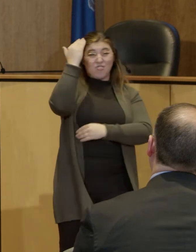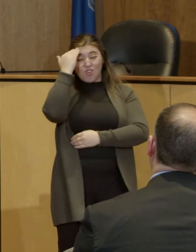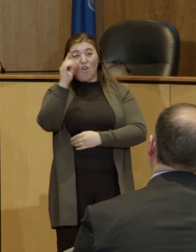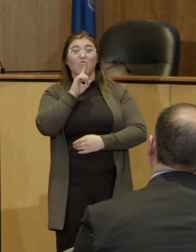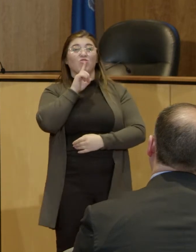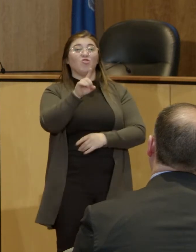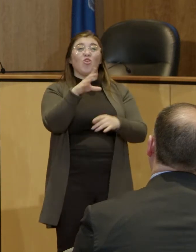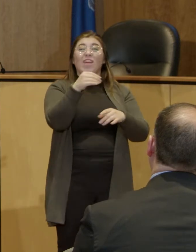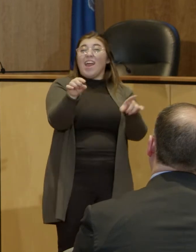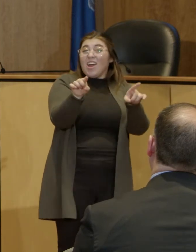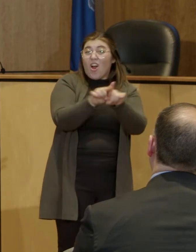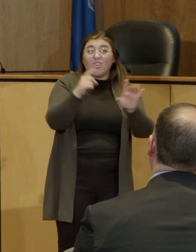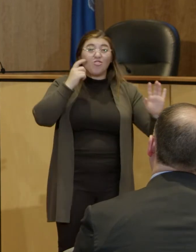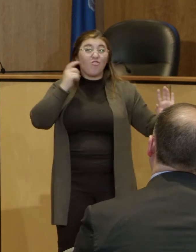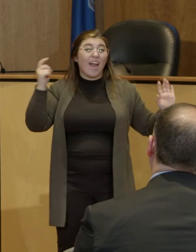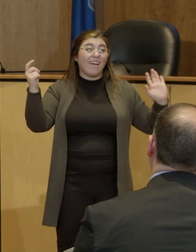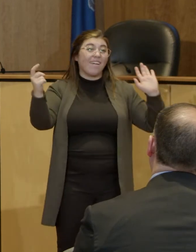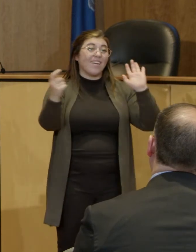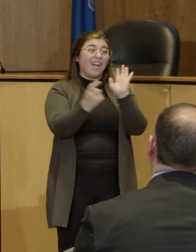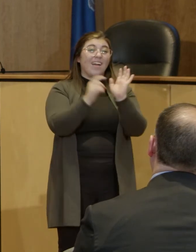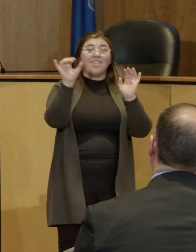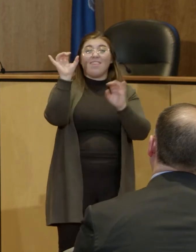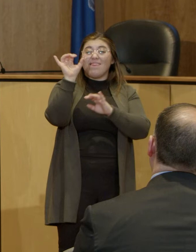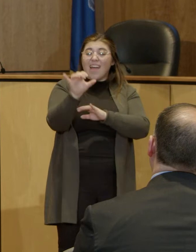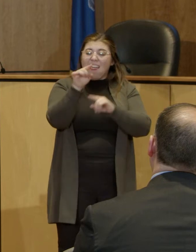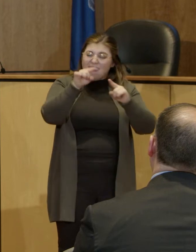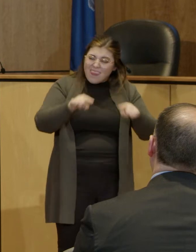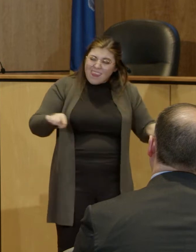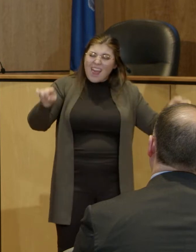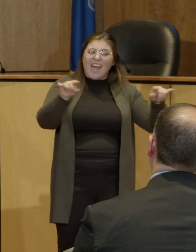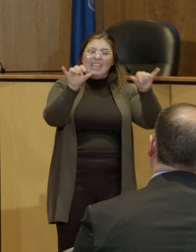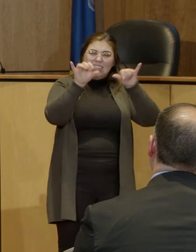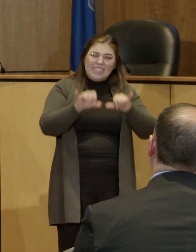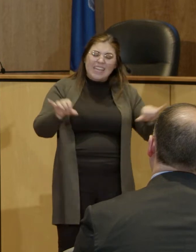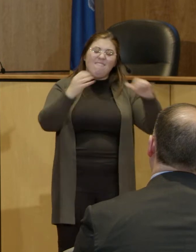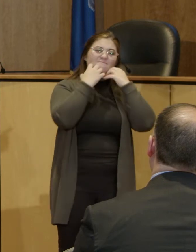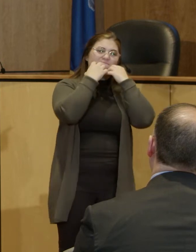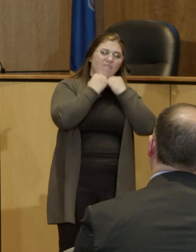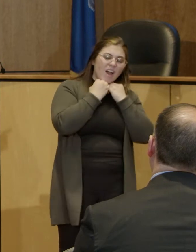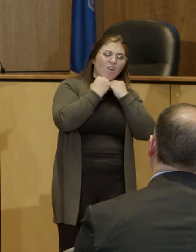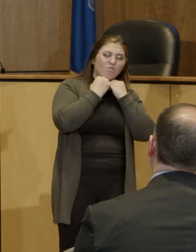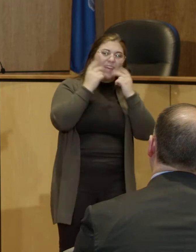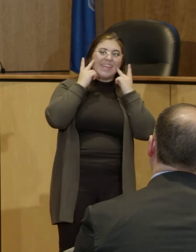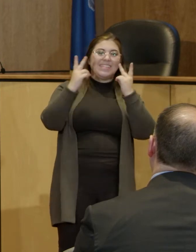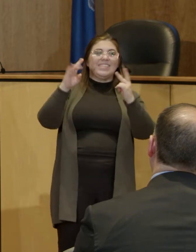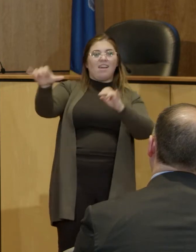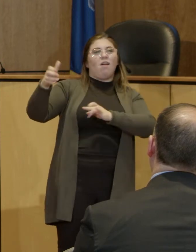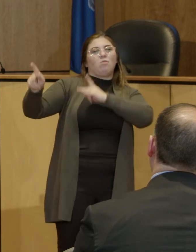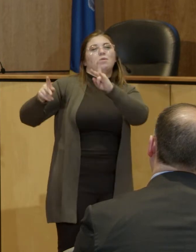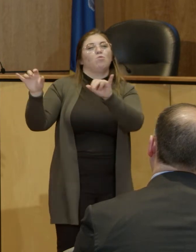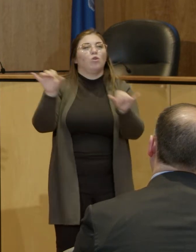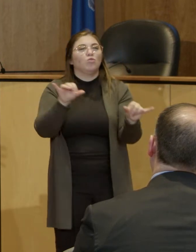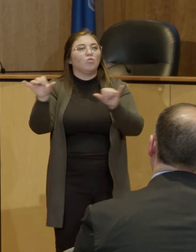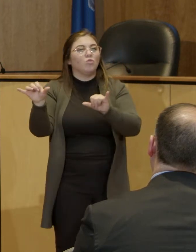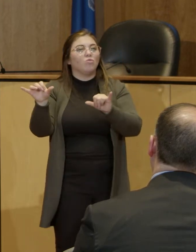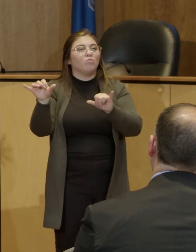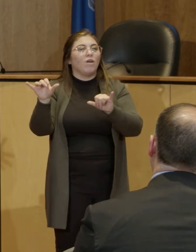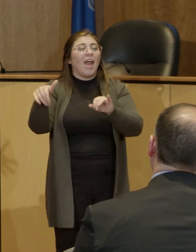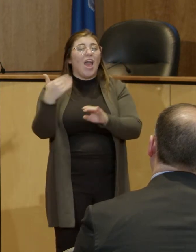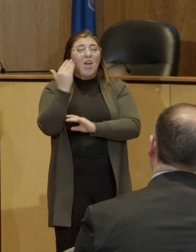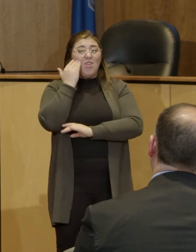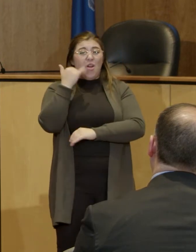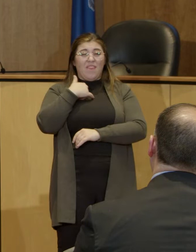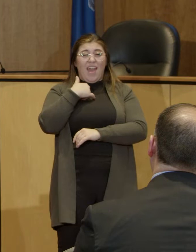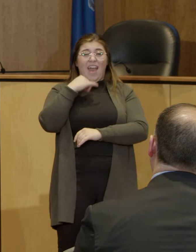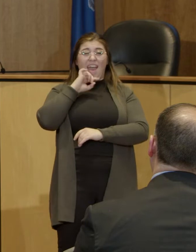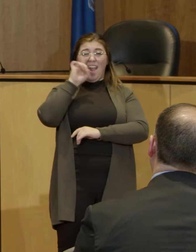truth and also recognize that same inherent value in others, while also